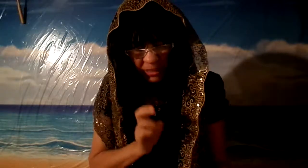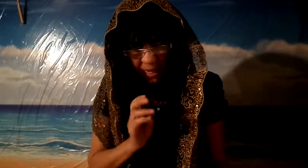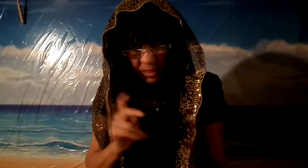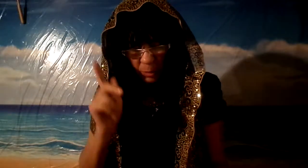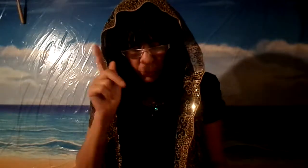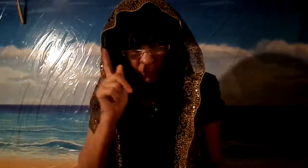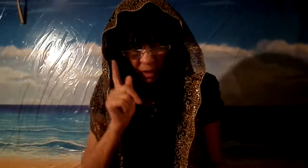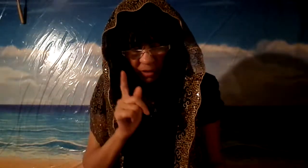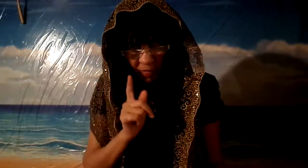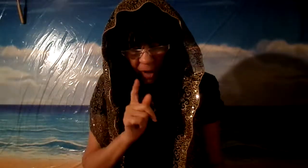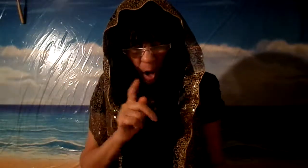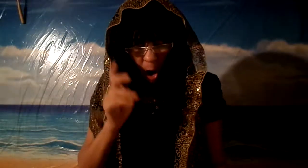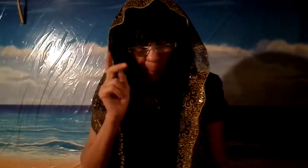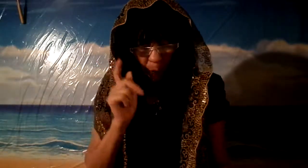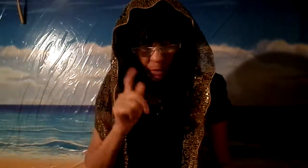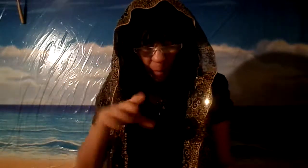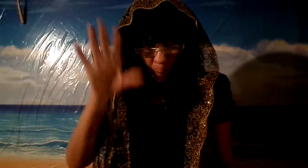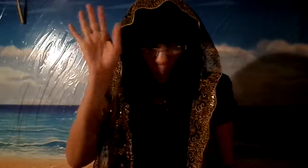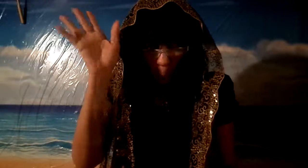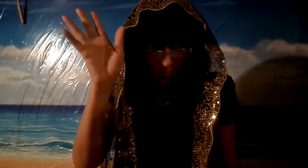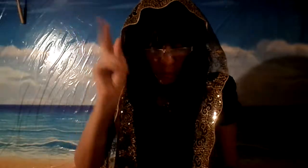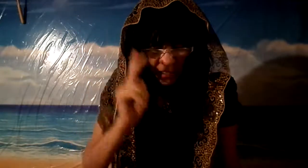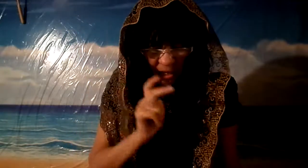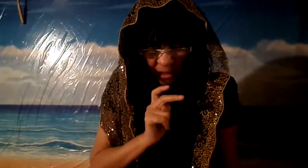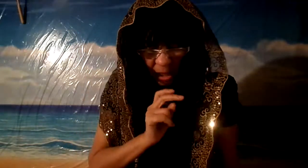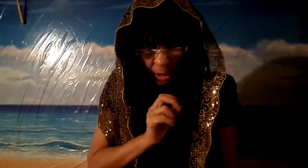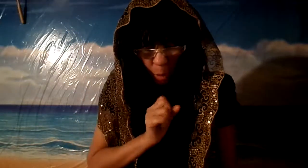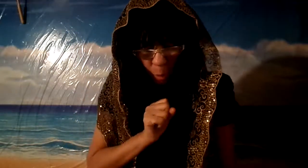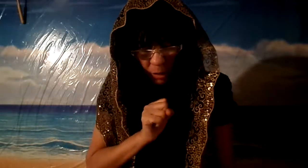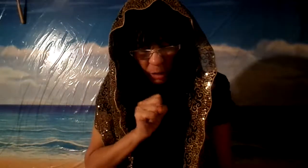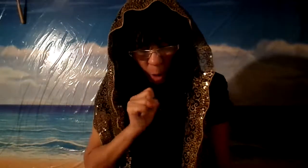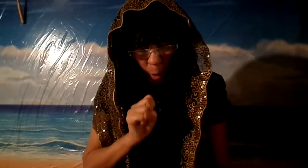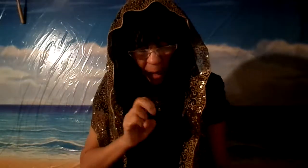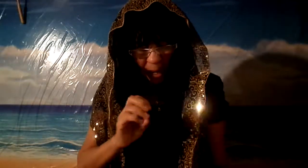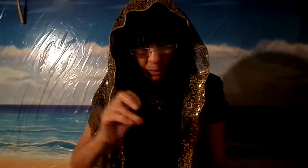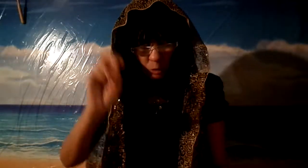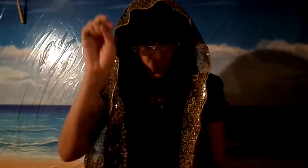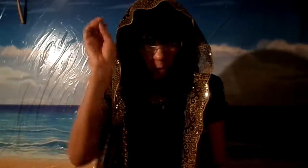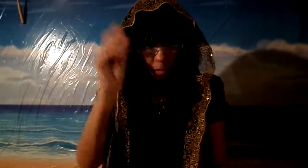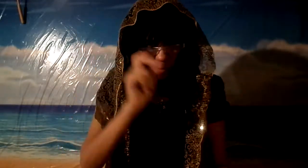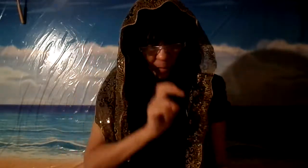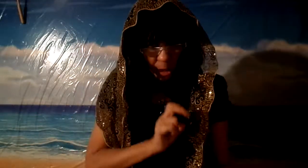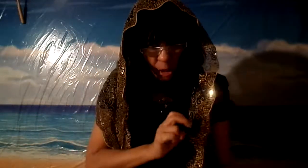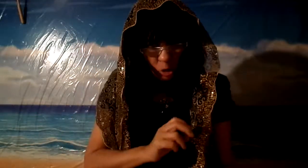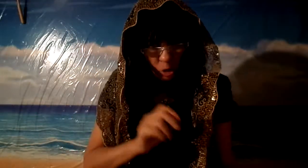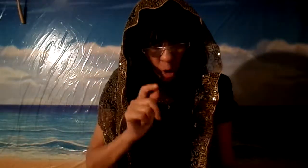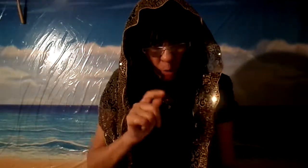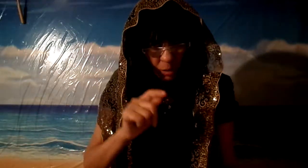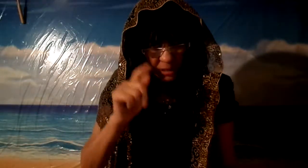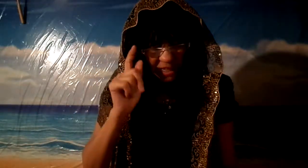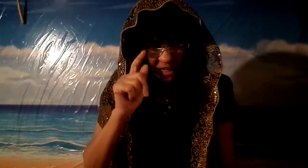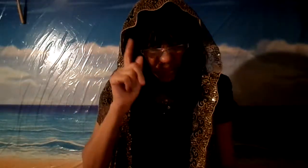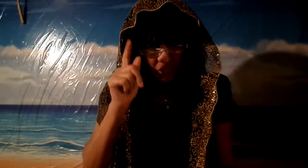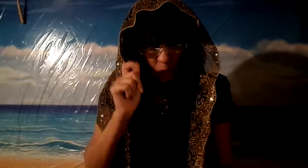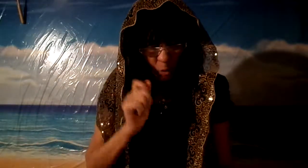nine important gifts apostle Paul say do we know how to ignore it. You know that it's true.